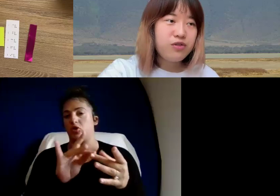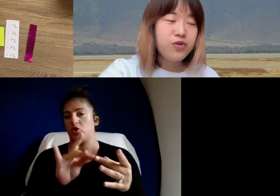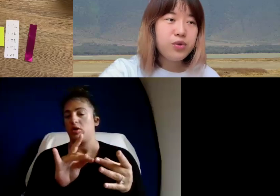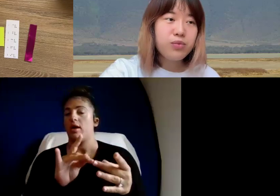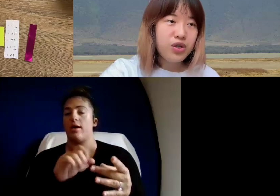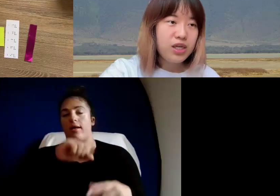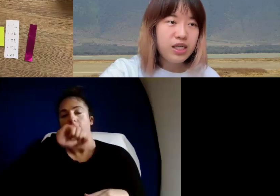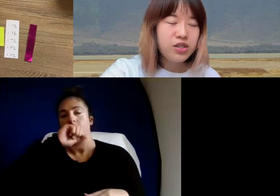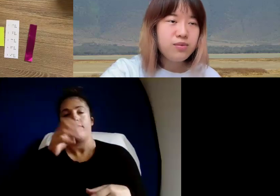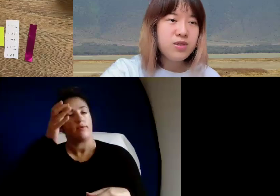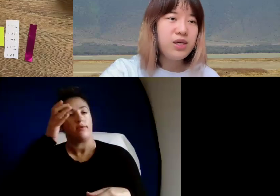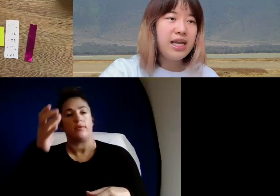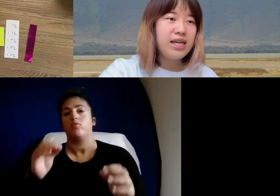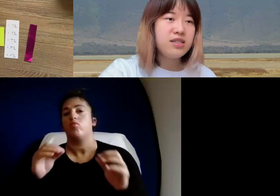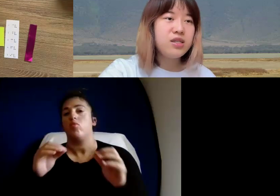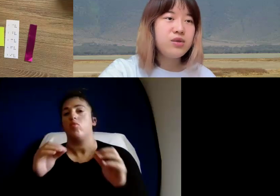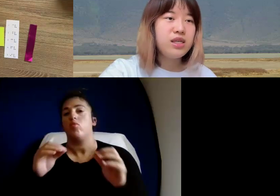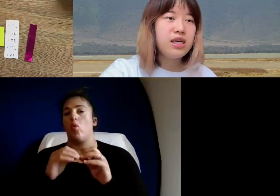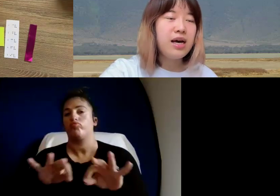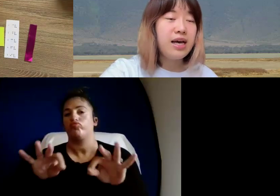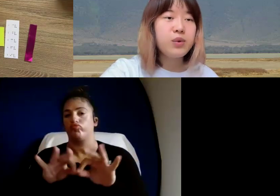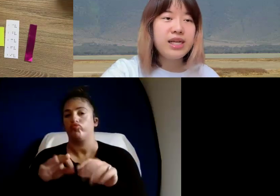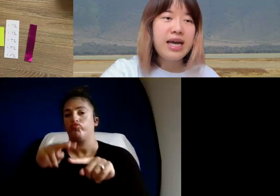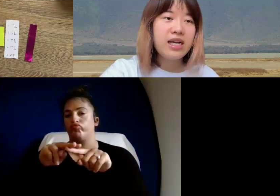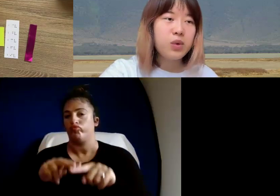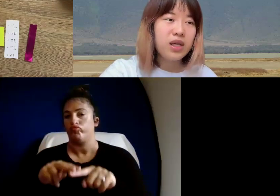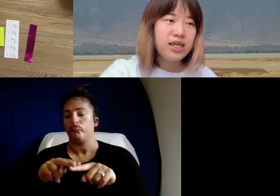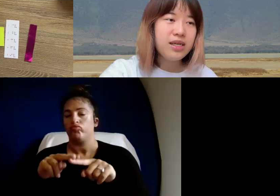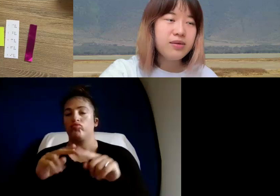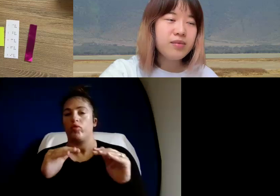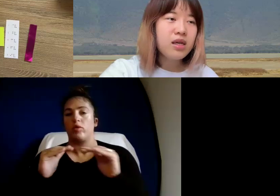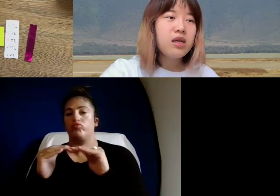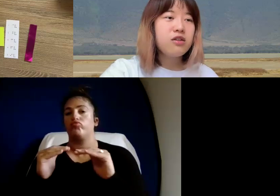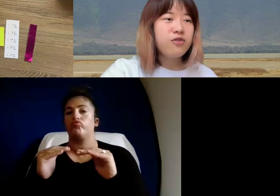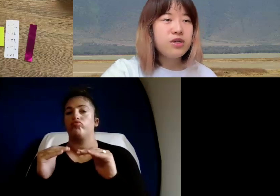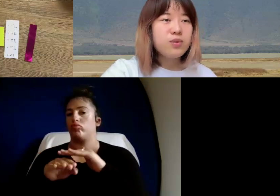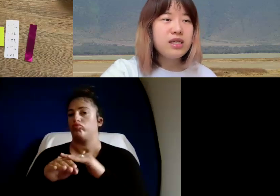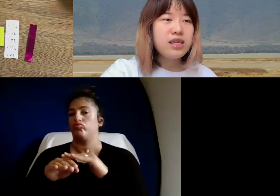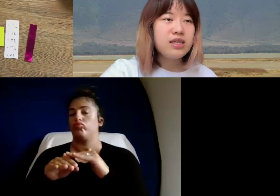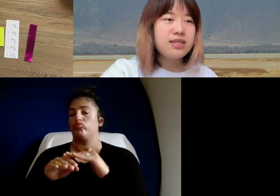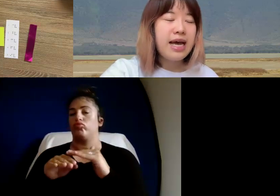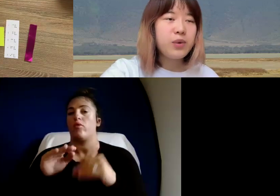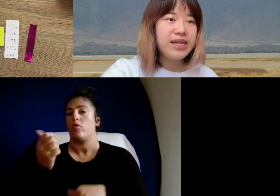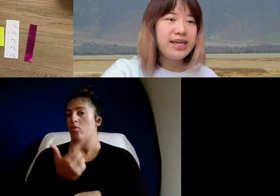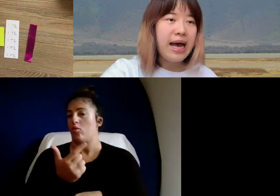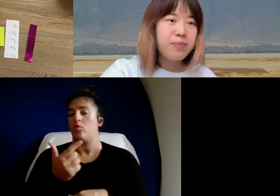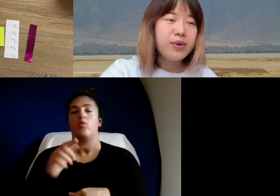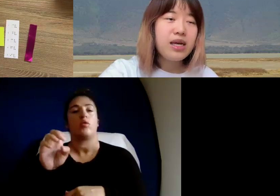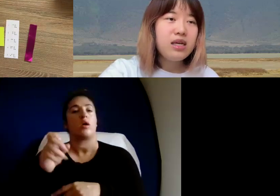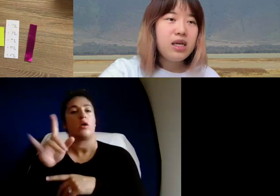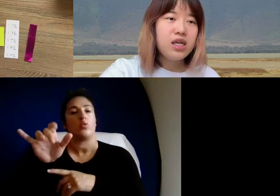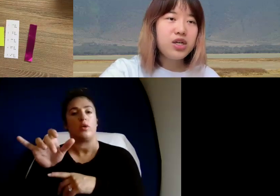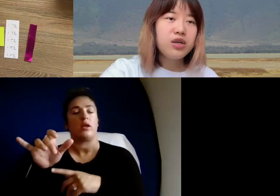introduce you to a few more key terms related to equity and equality. The first one is equity